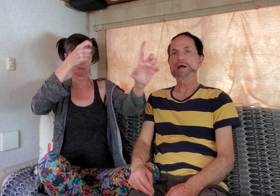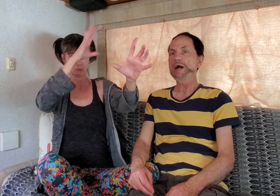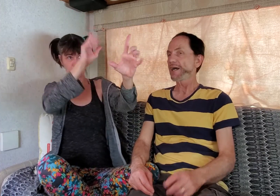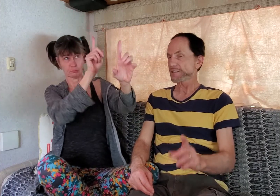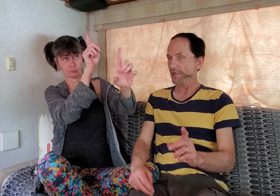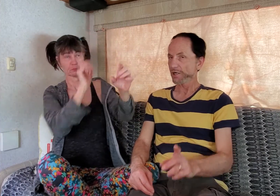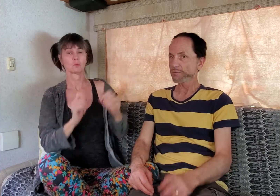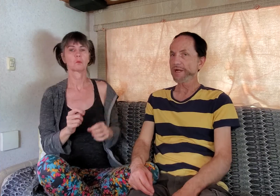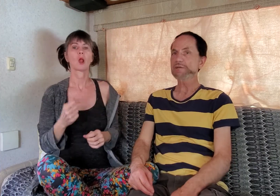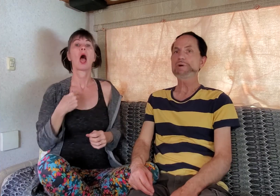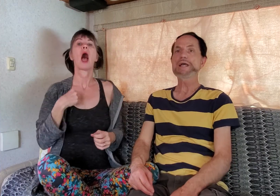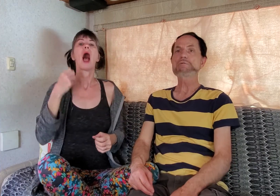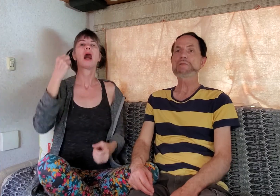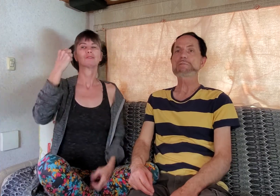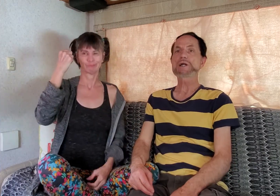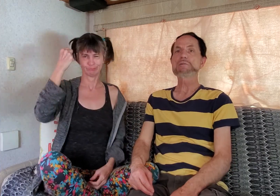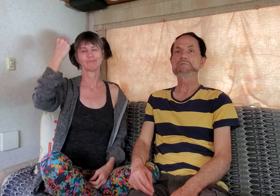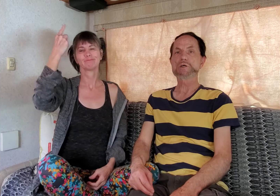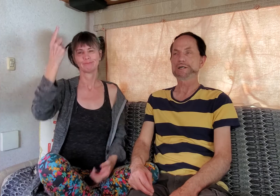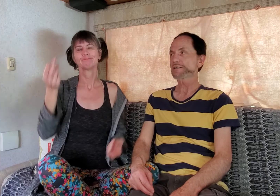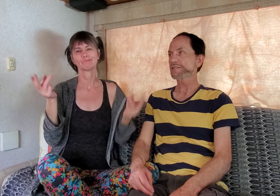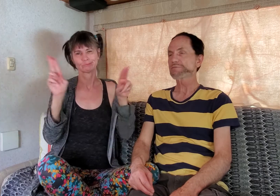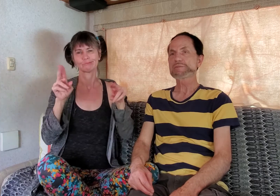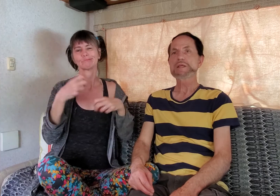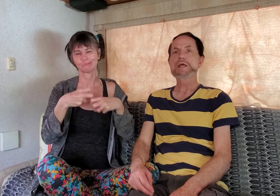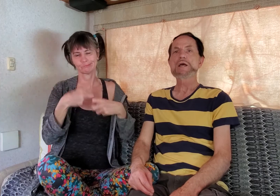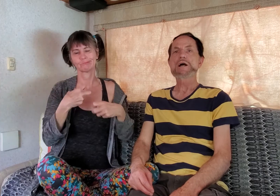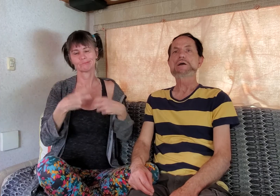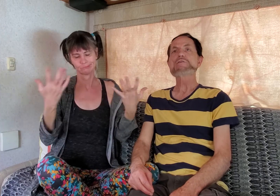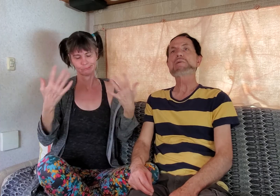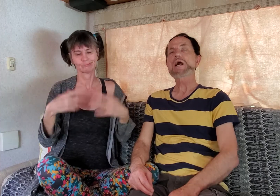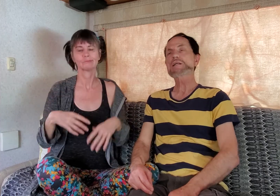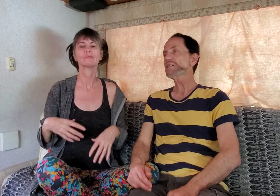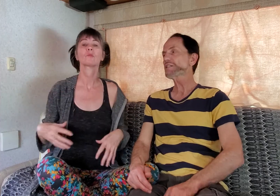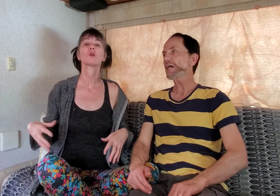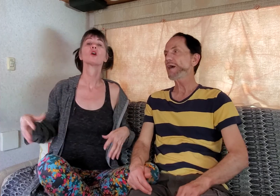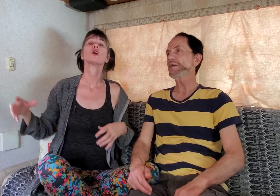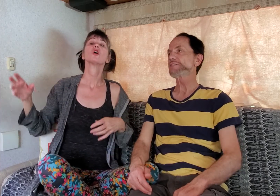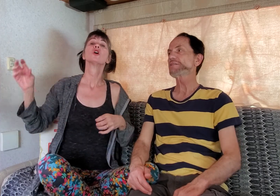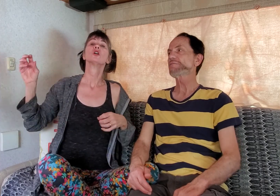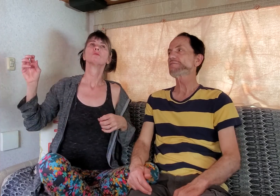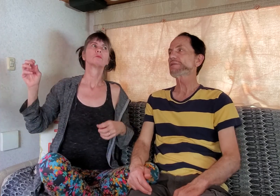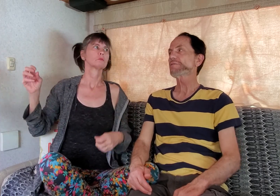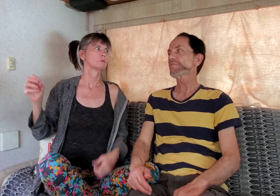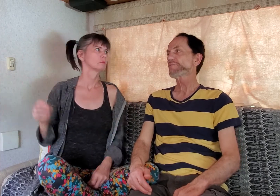I saw right away what the problem was. A humongous comet